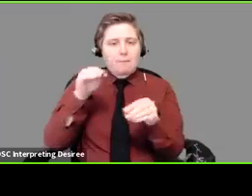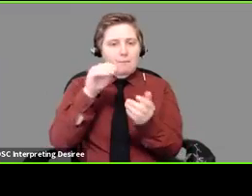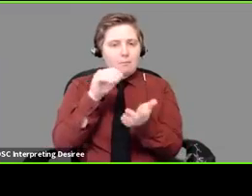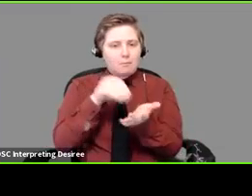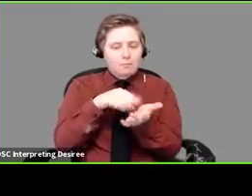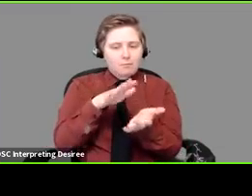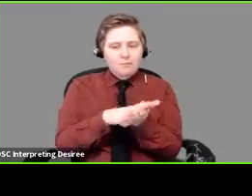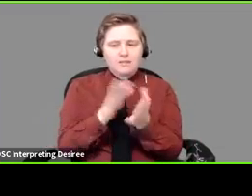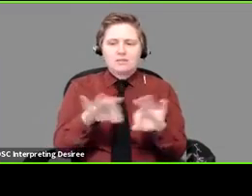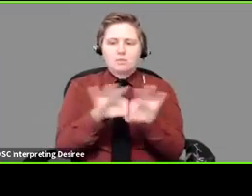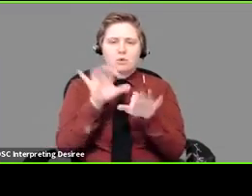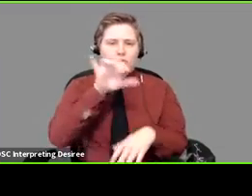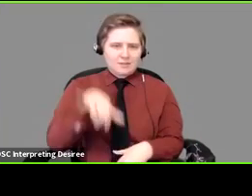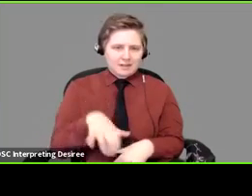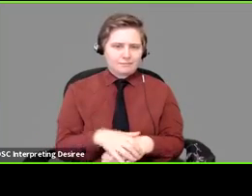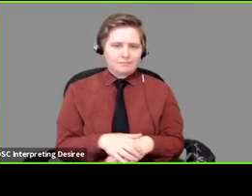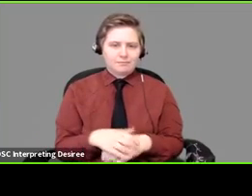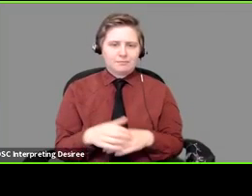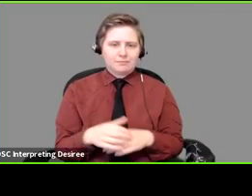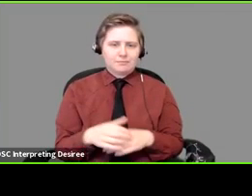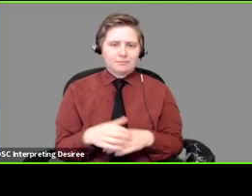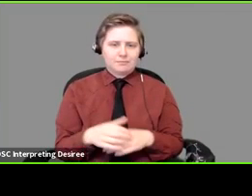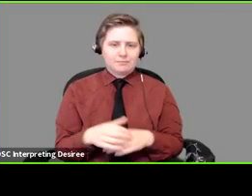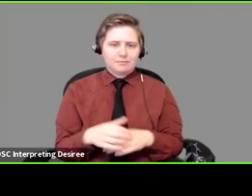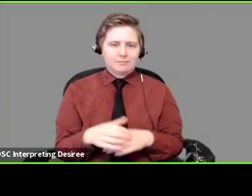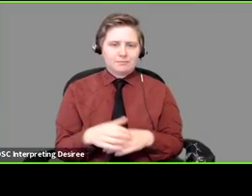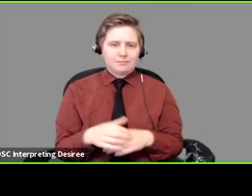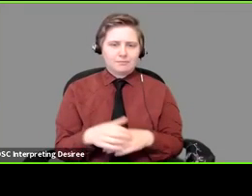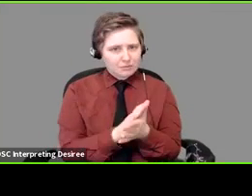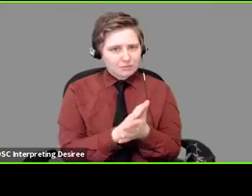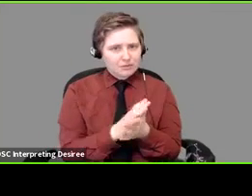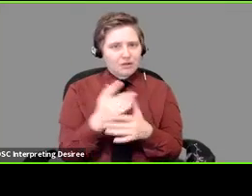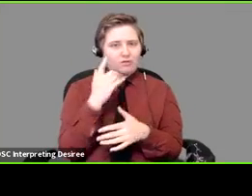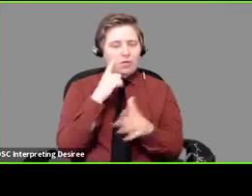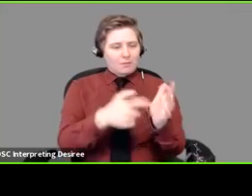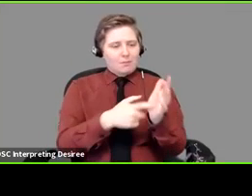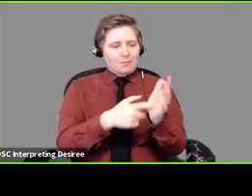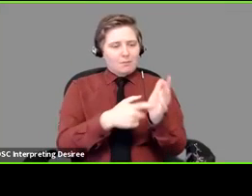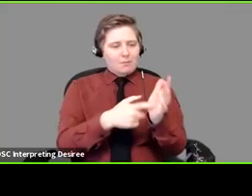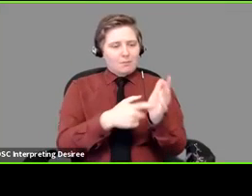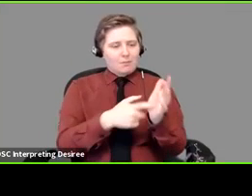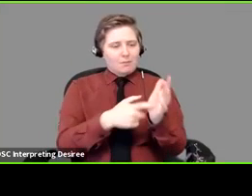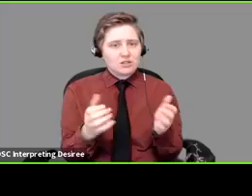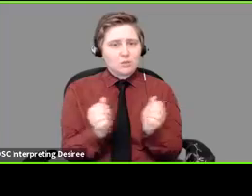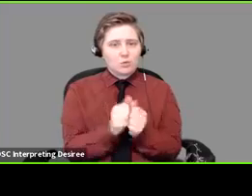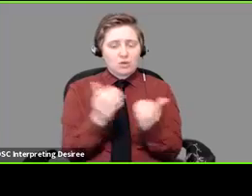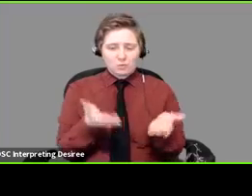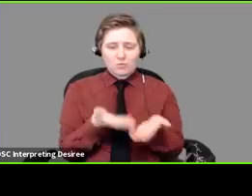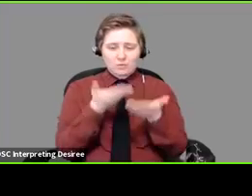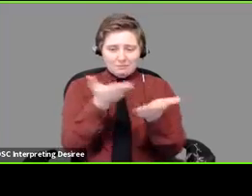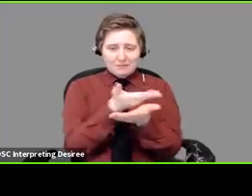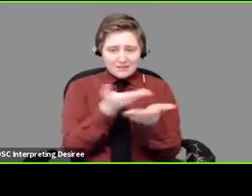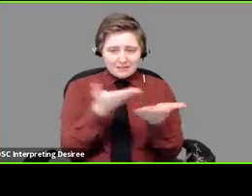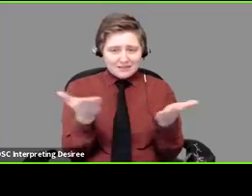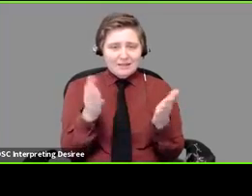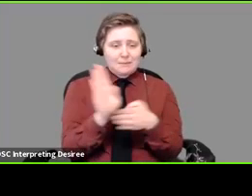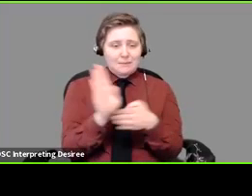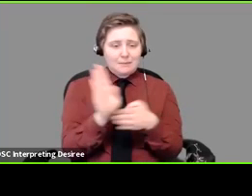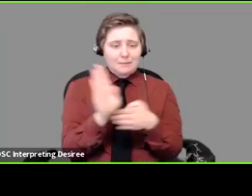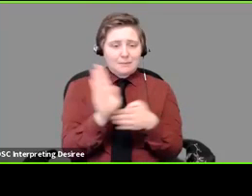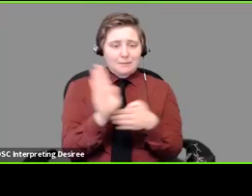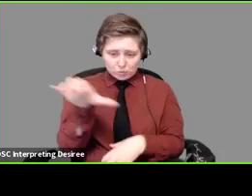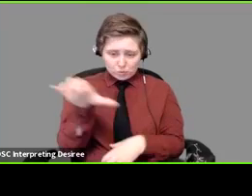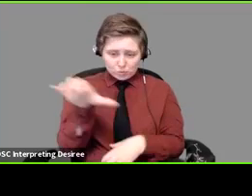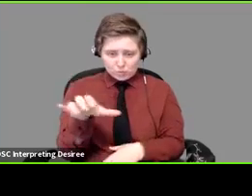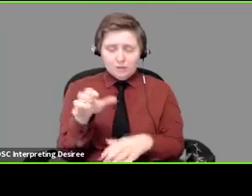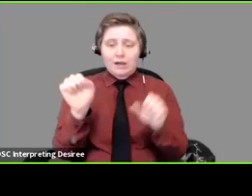things. There's guidance documents out there for the mandatory things as well as recommended things that businesses should be doing or can